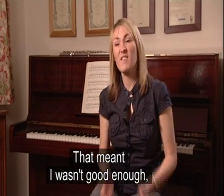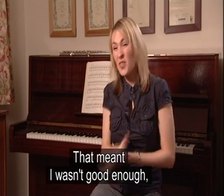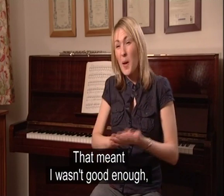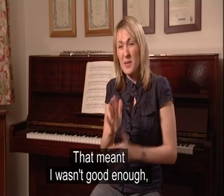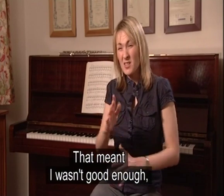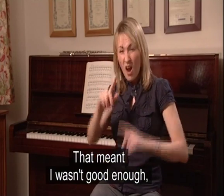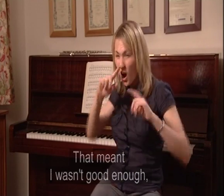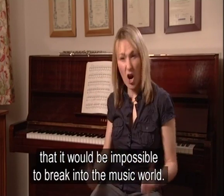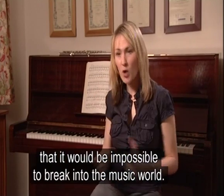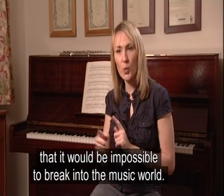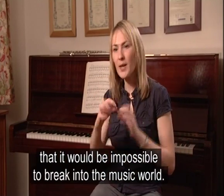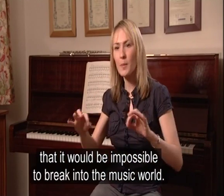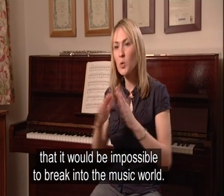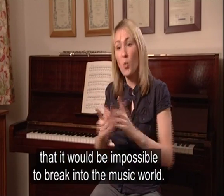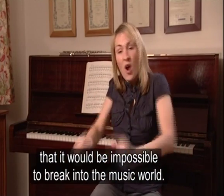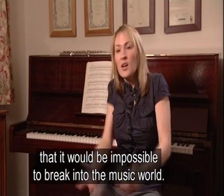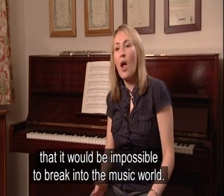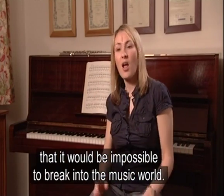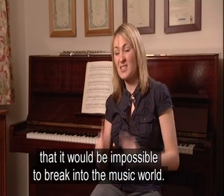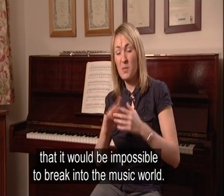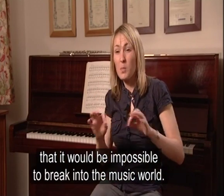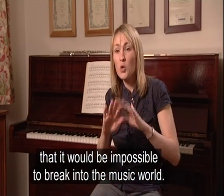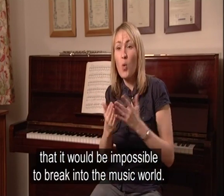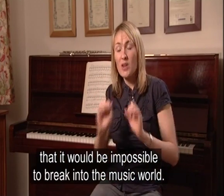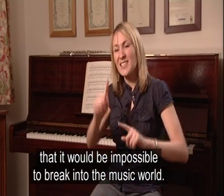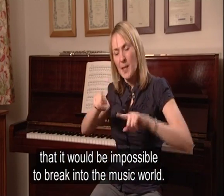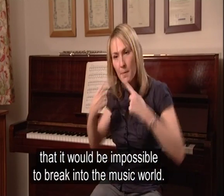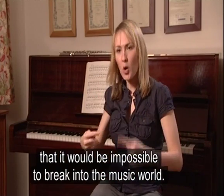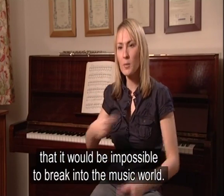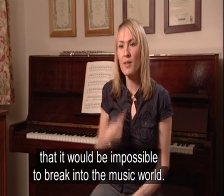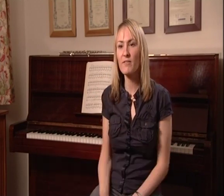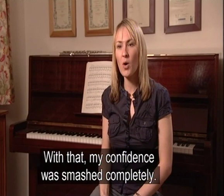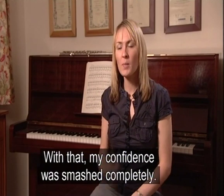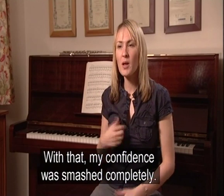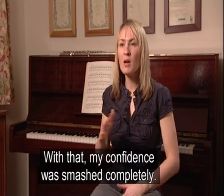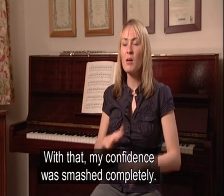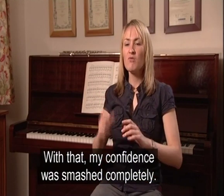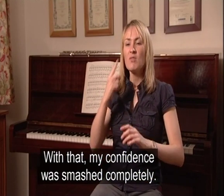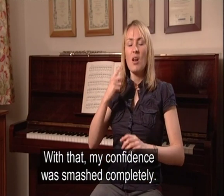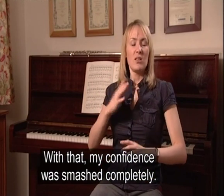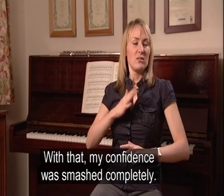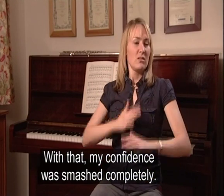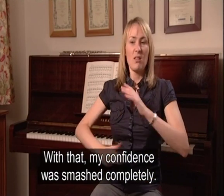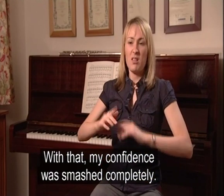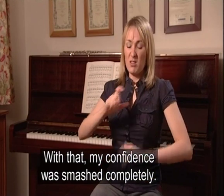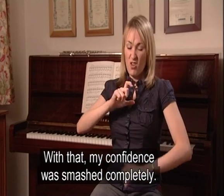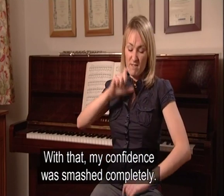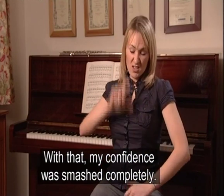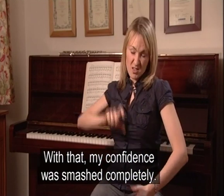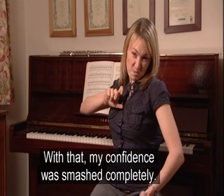That meant I wasn't good enough, that it would be impossible to break into the music world. With that, my confidence